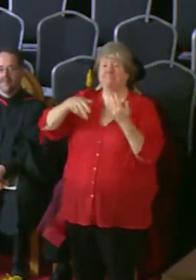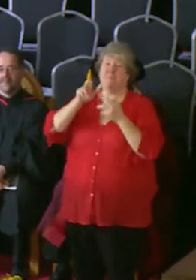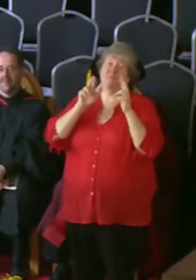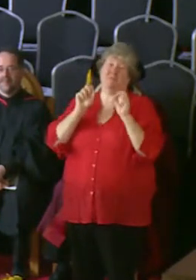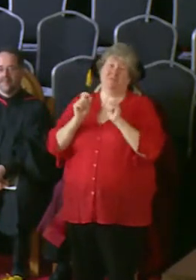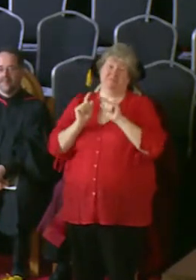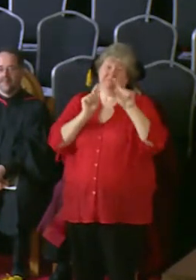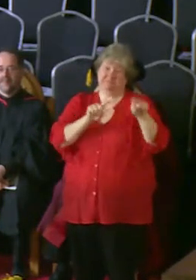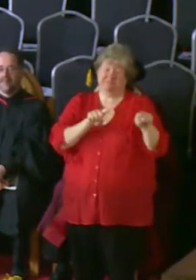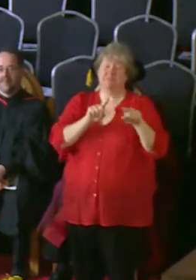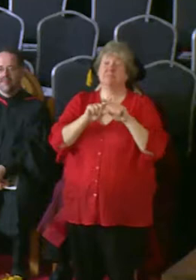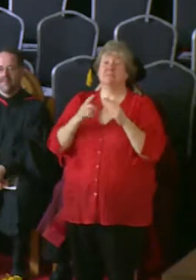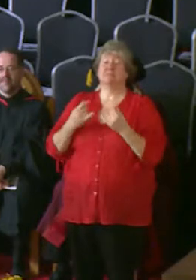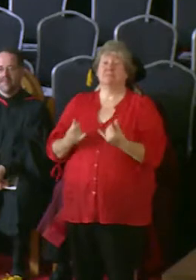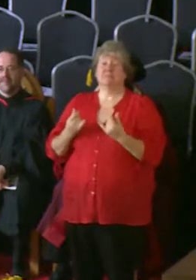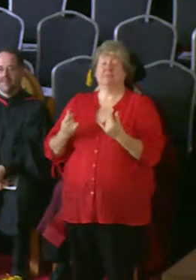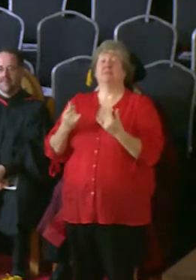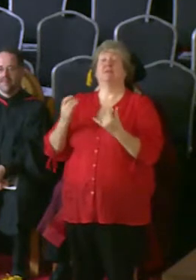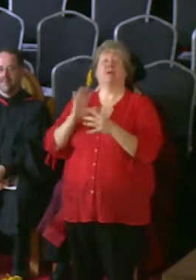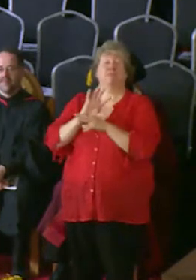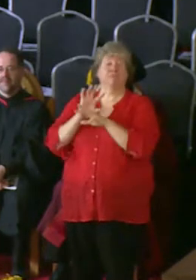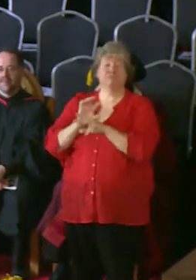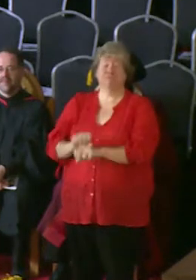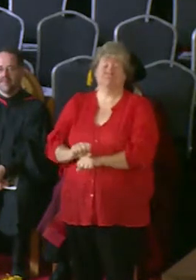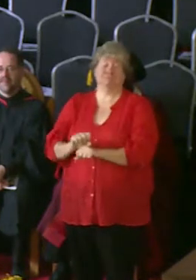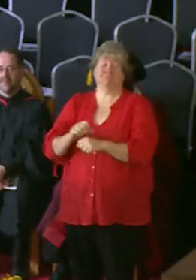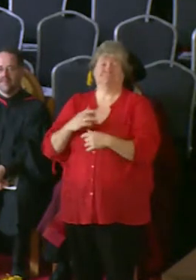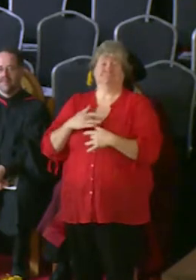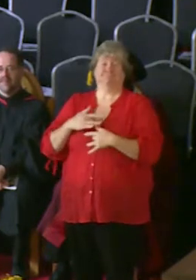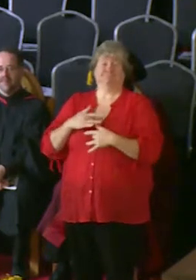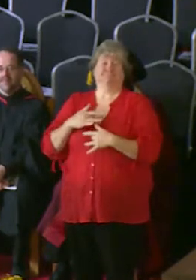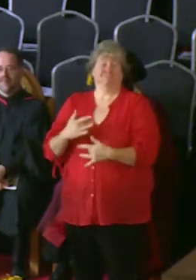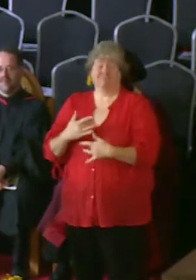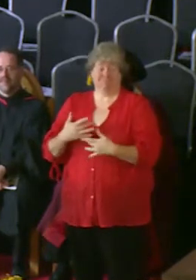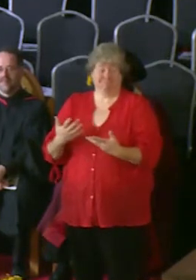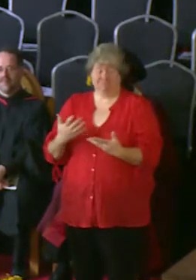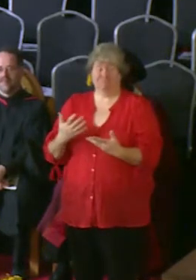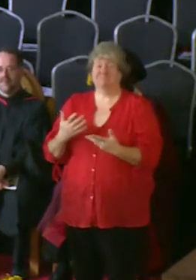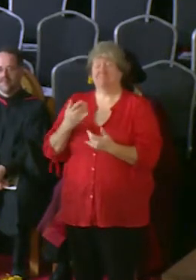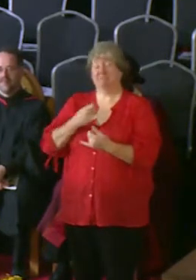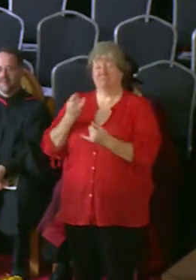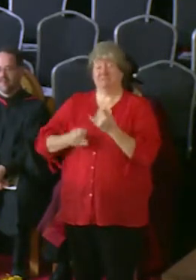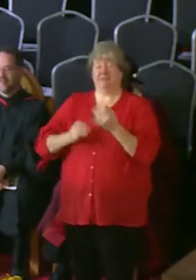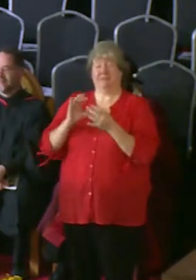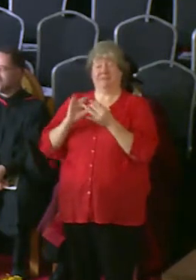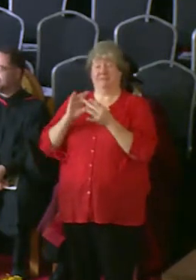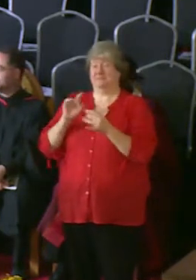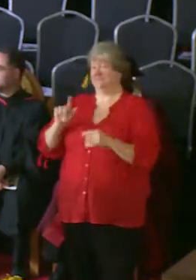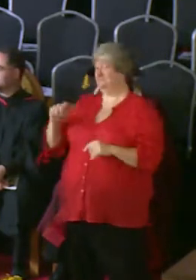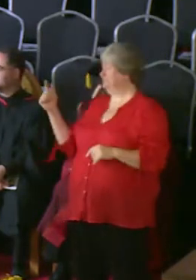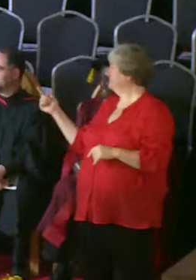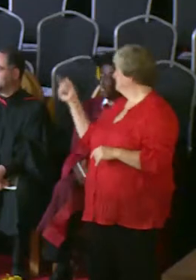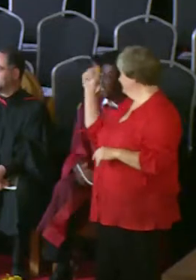attend. And now, as tradition has it, the final word is from our Chancellor.